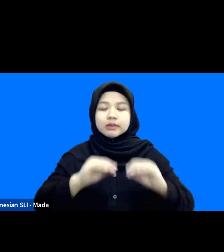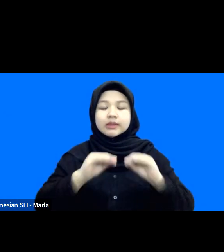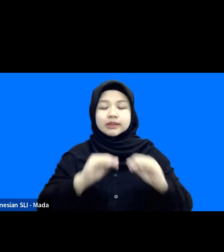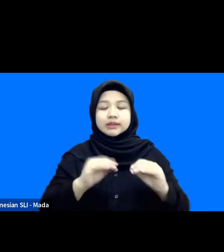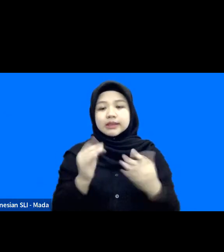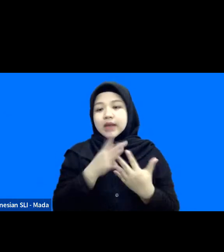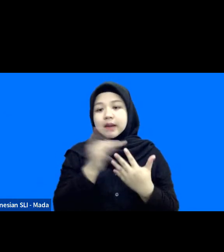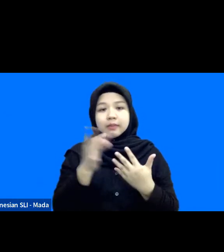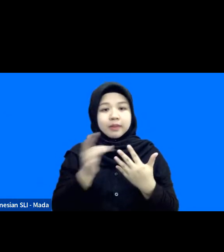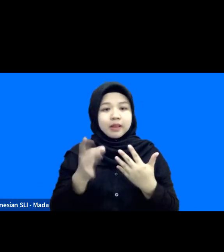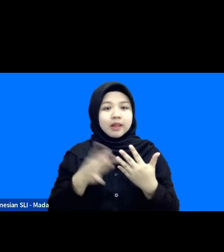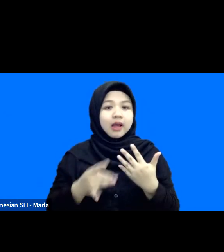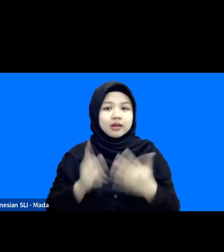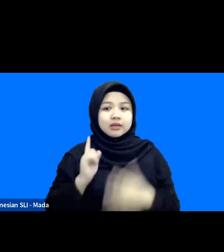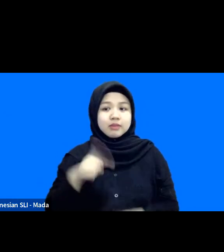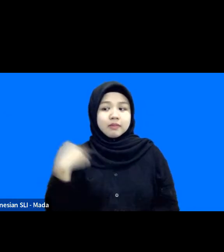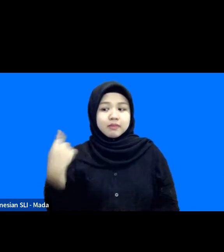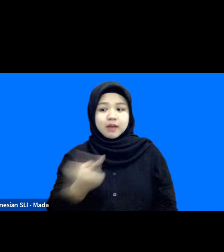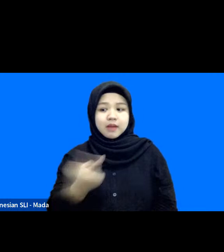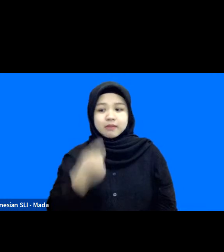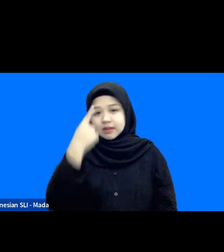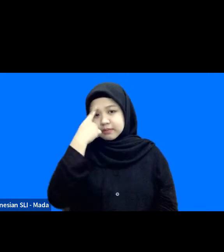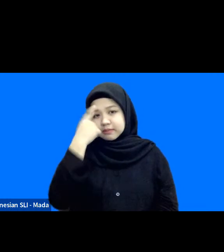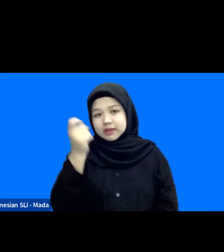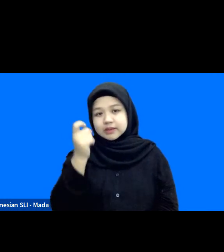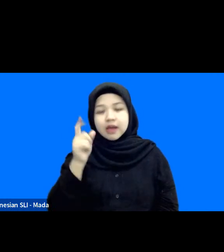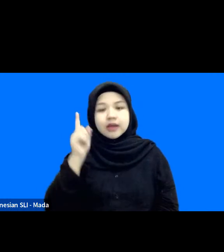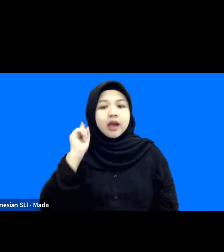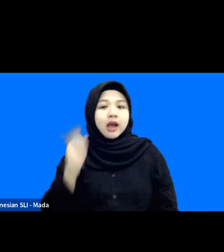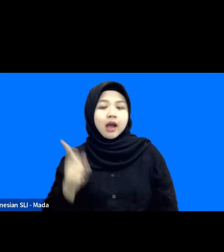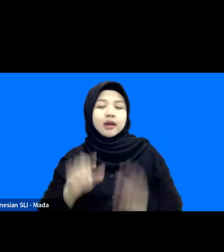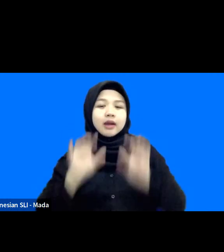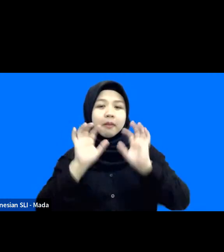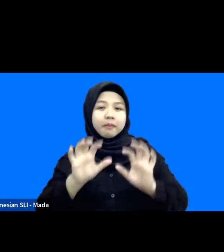are multiple pathways to learning. Thank you.